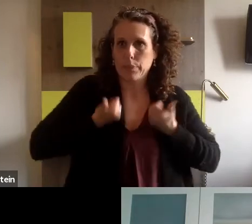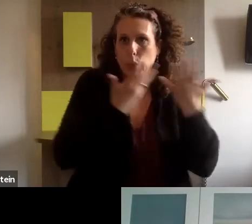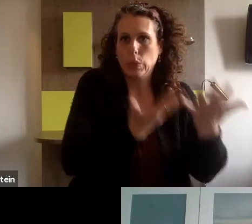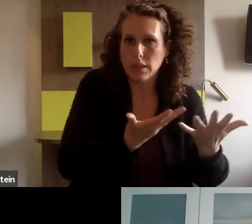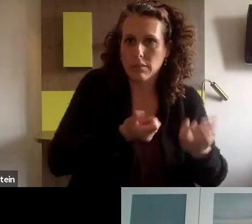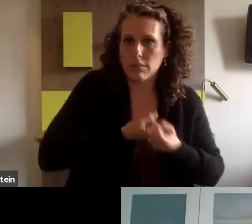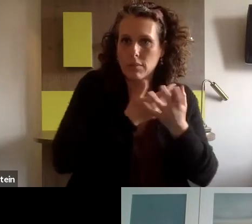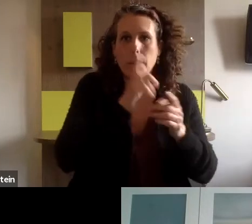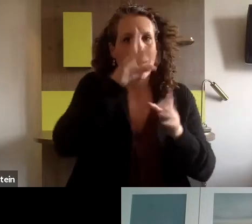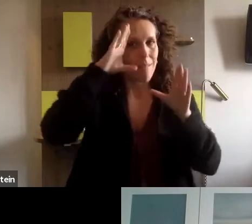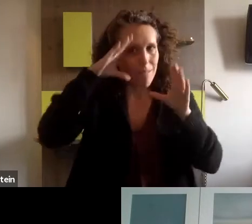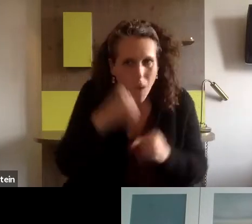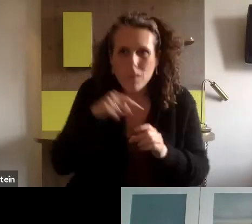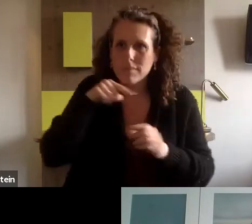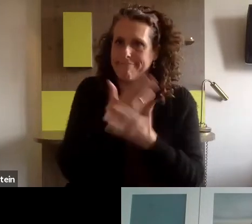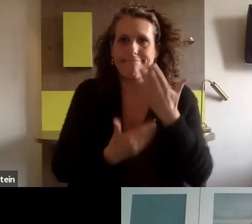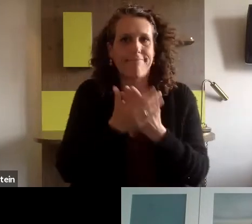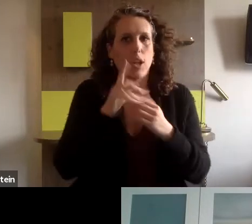the manual part.